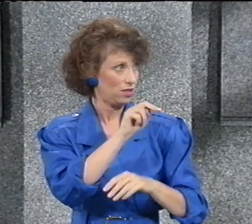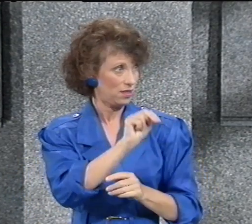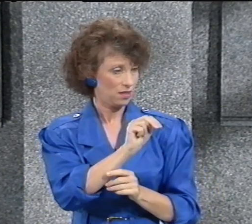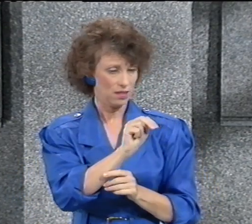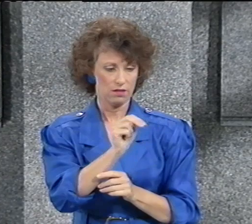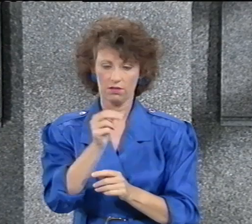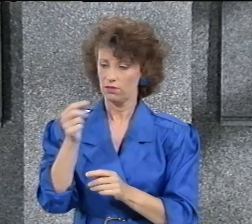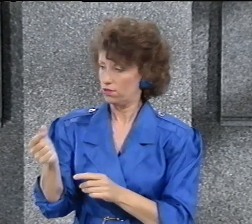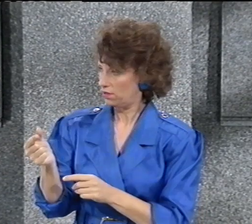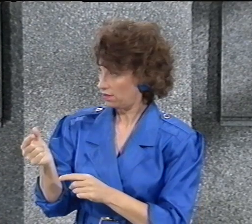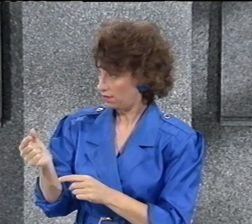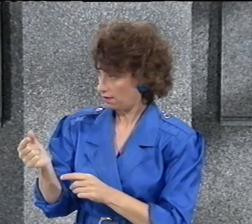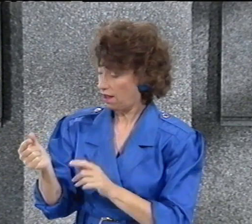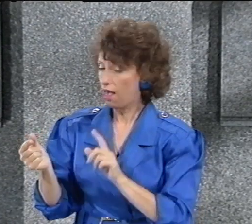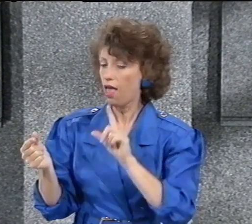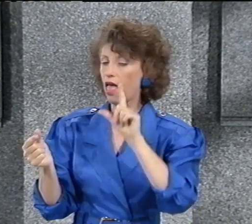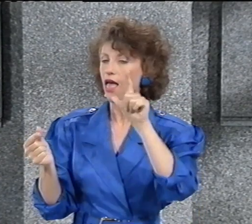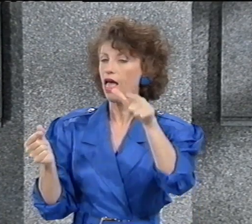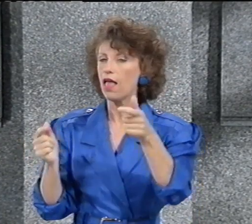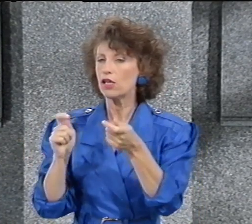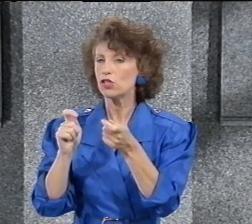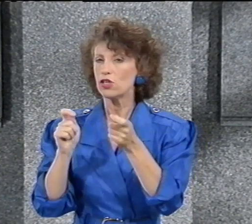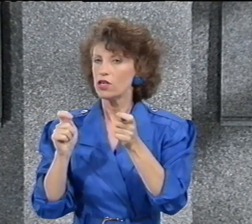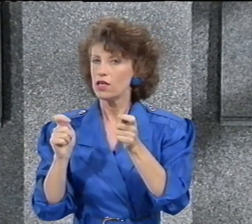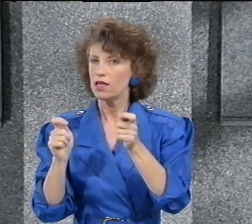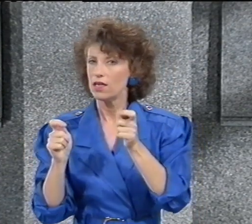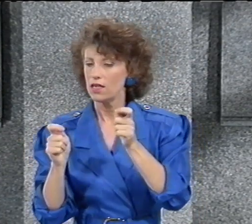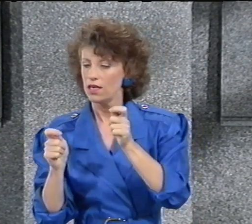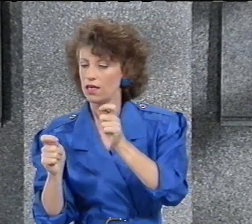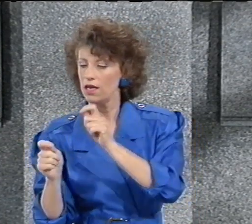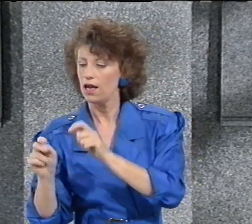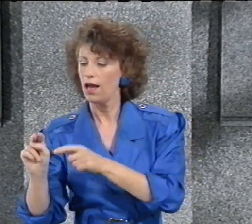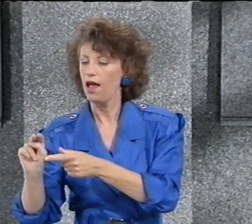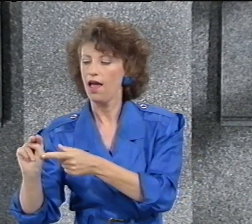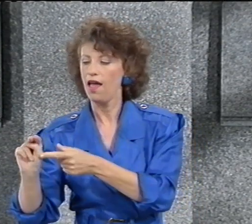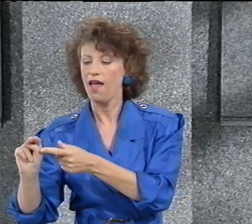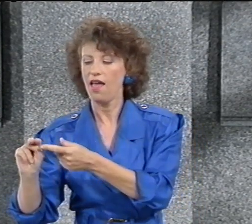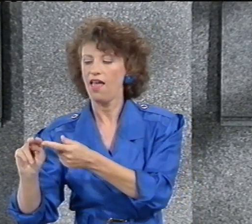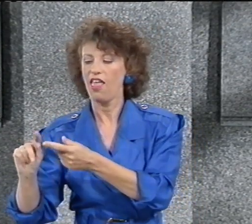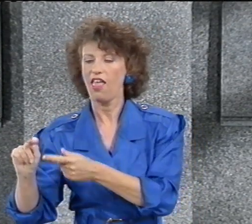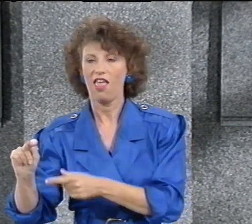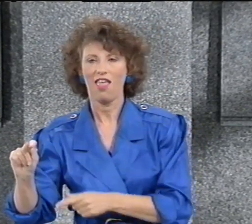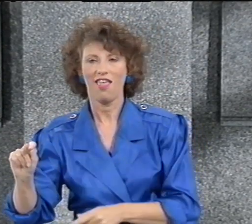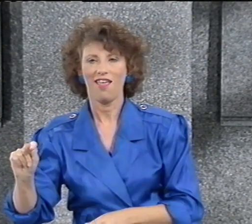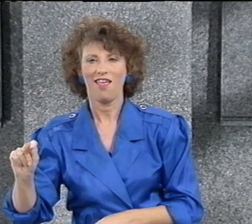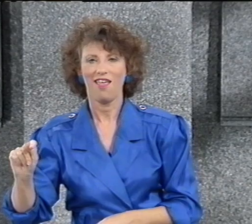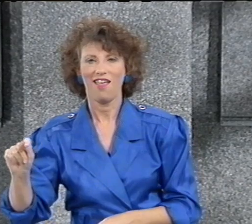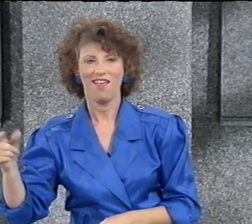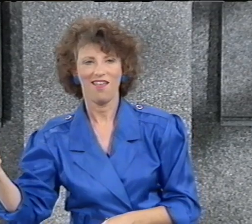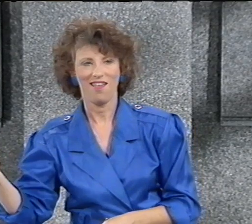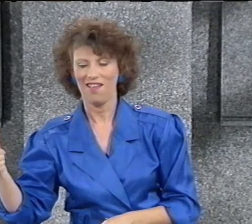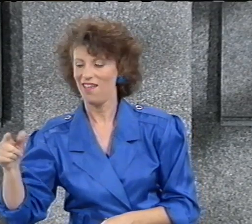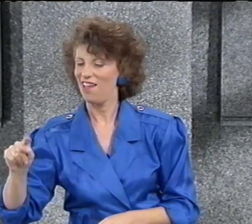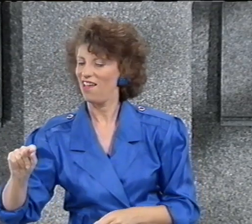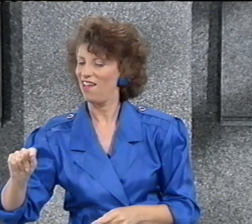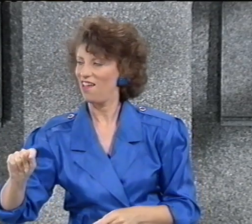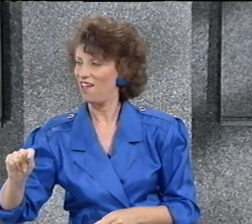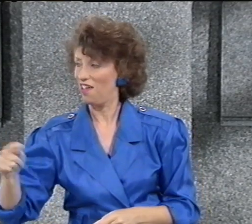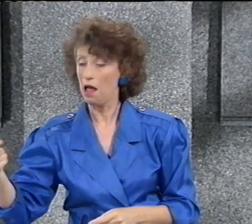NG for no good. And due to assimilation and historical change, the N